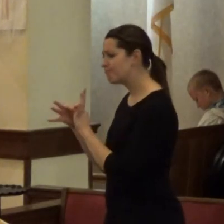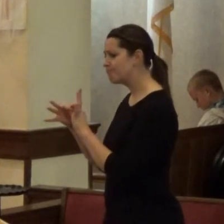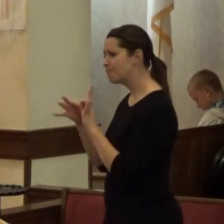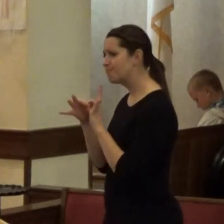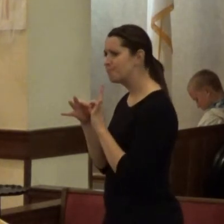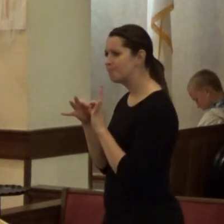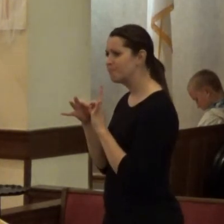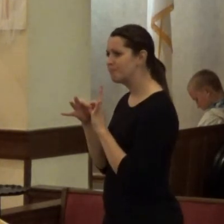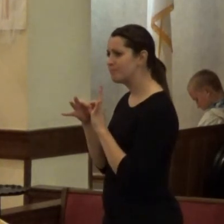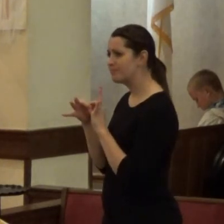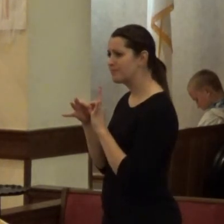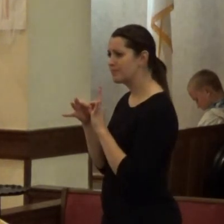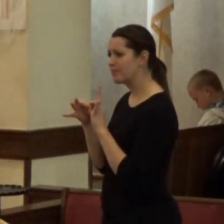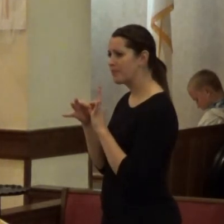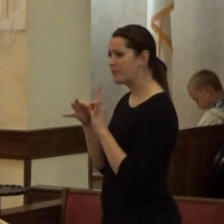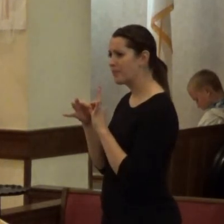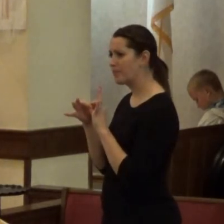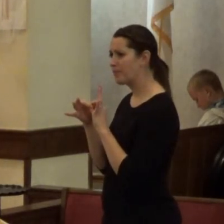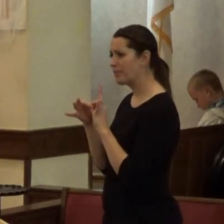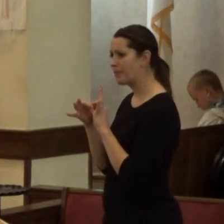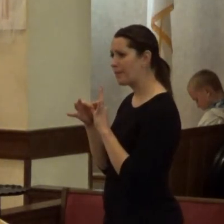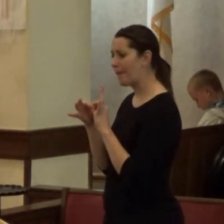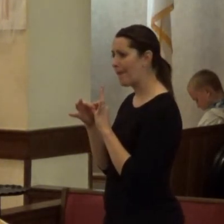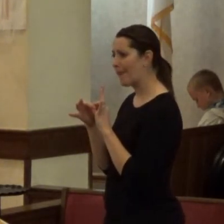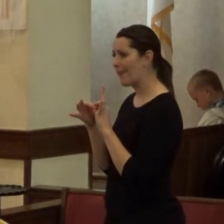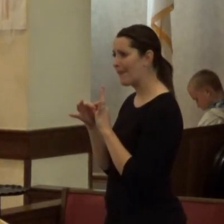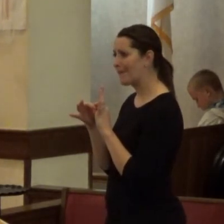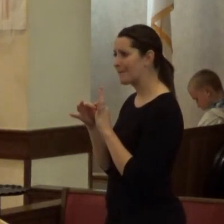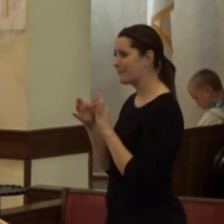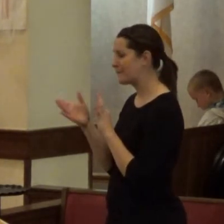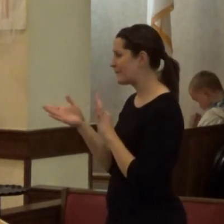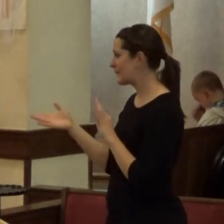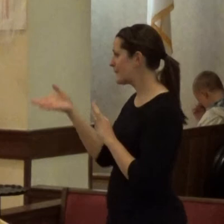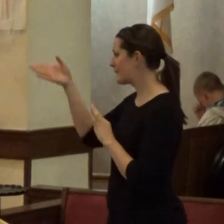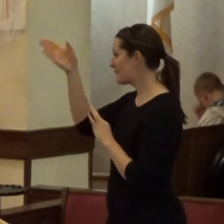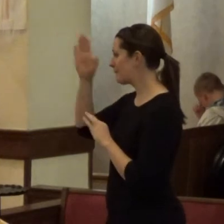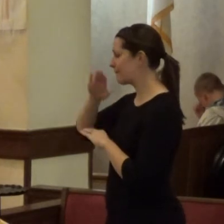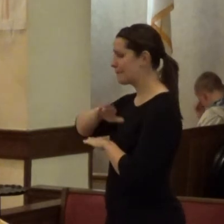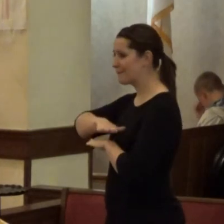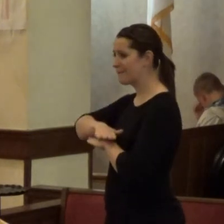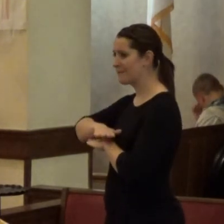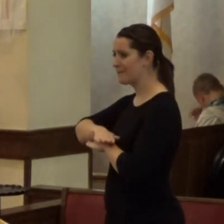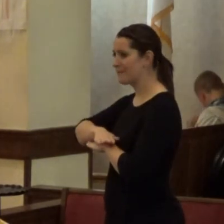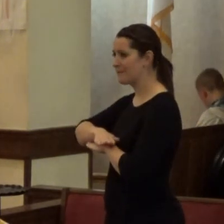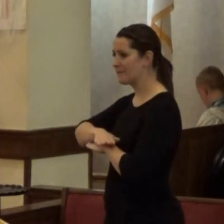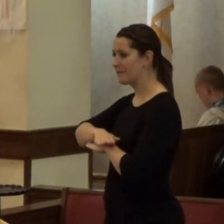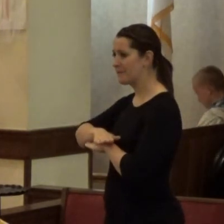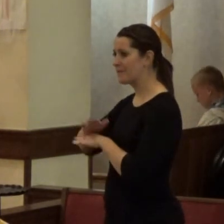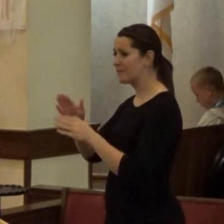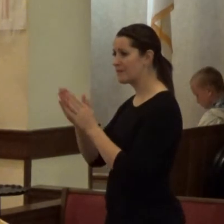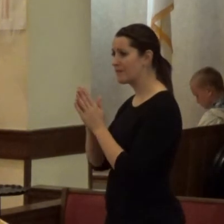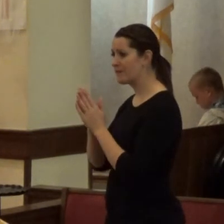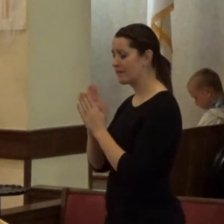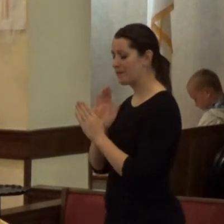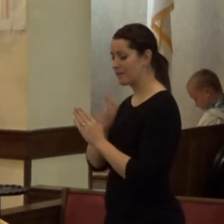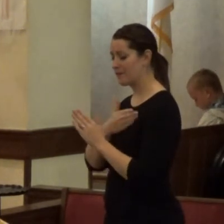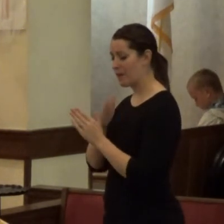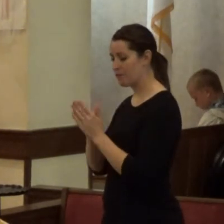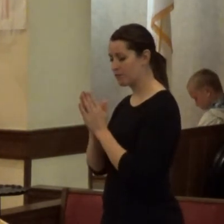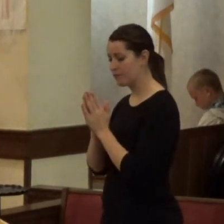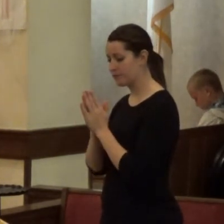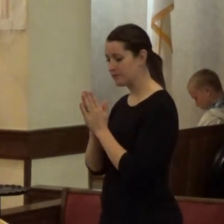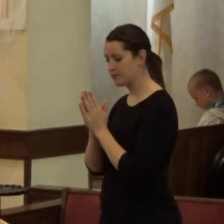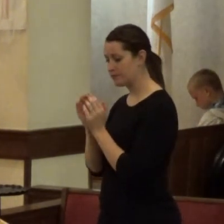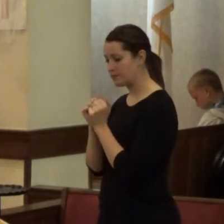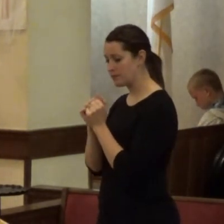together once again at God's table? Let's pray our prayer that we've been